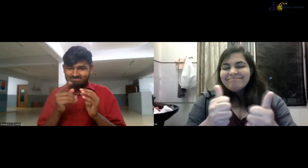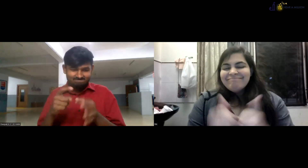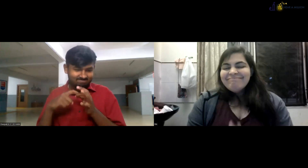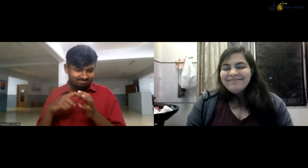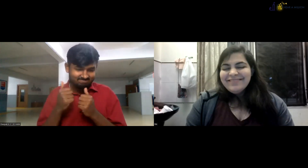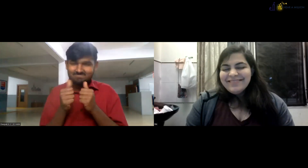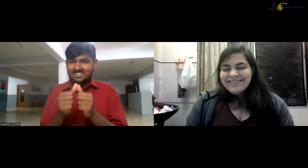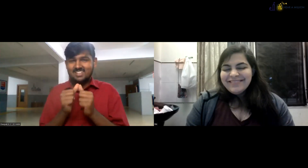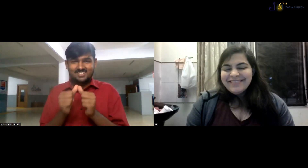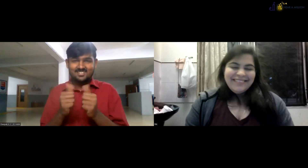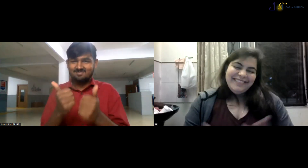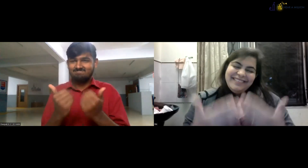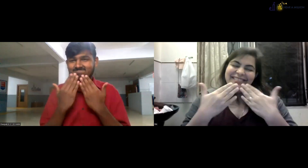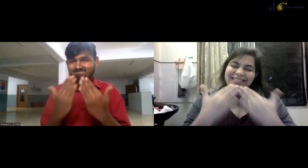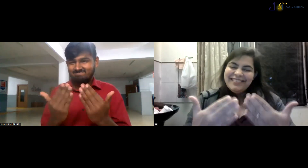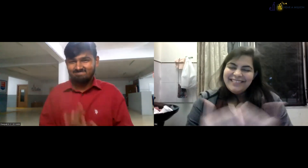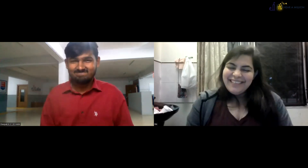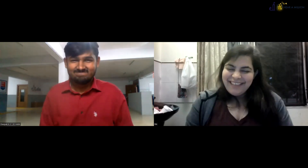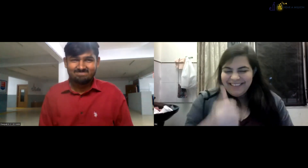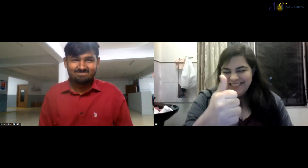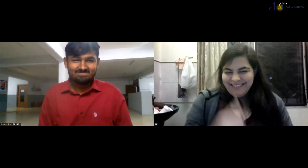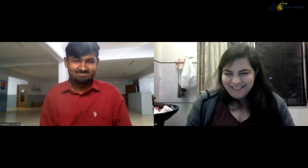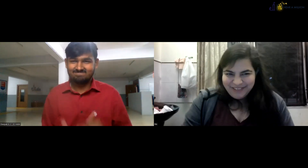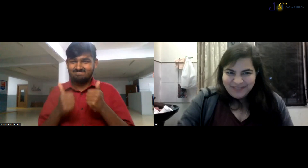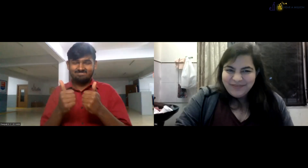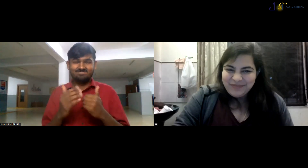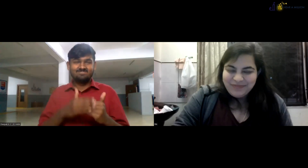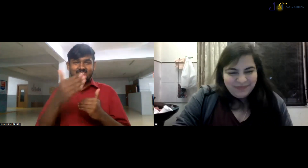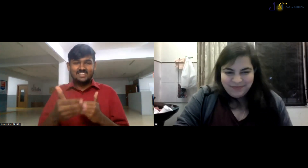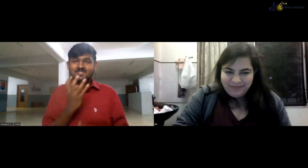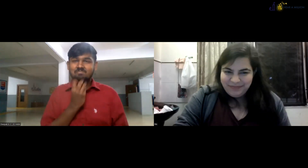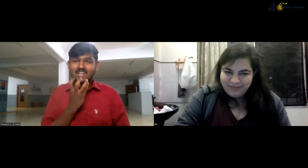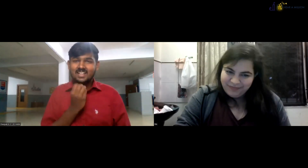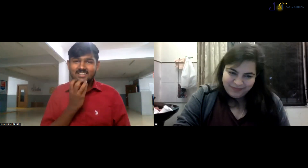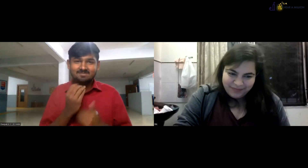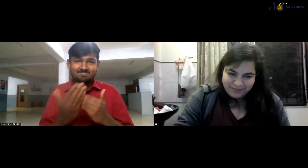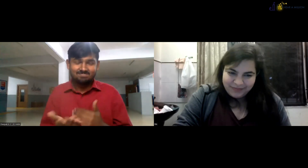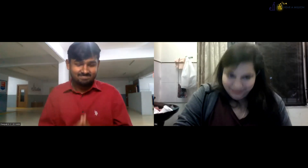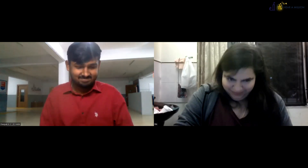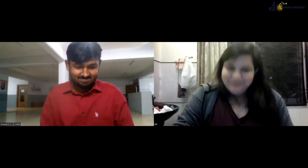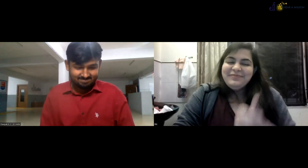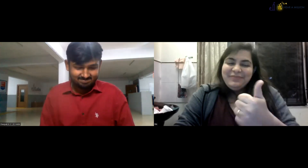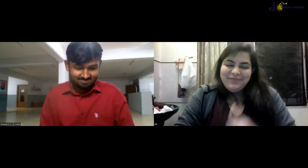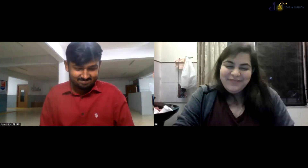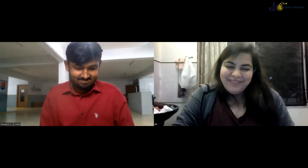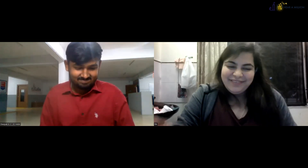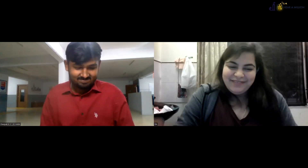Yeah, right. Thank you so much, Renu, for answering all the questions. Thank you.